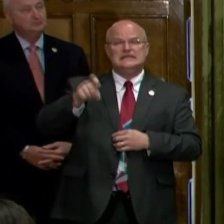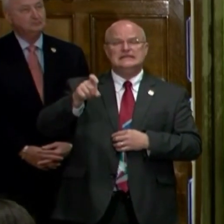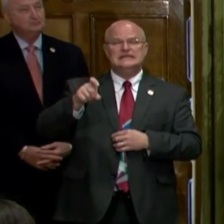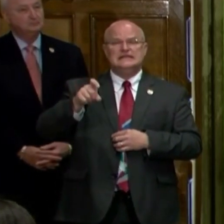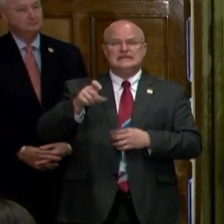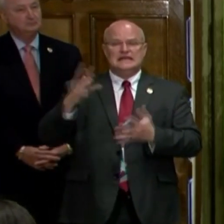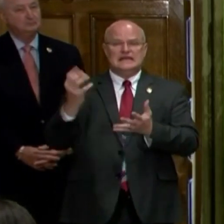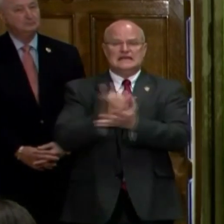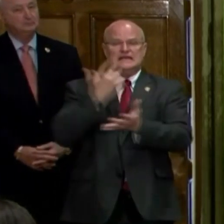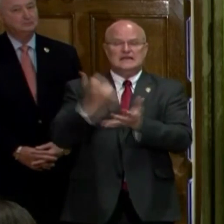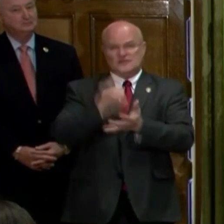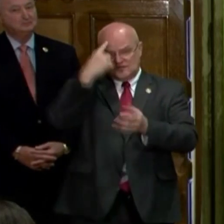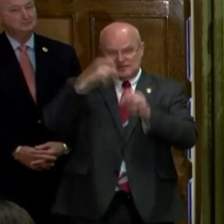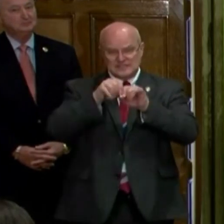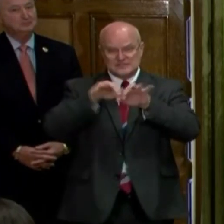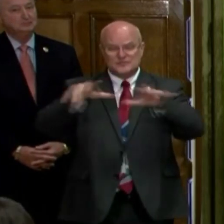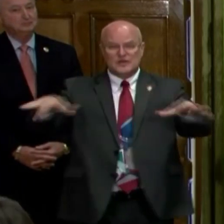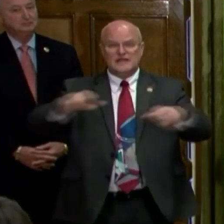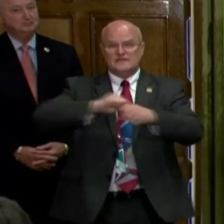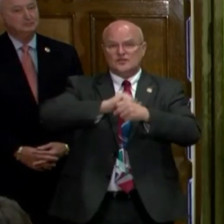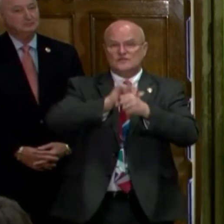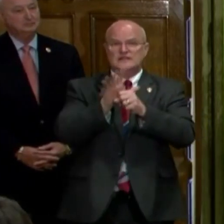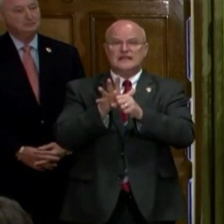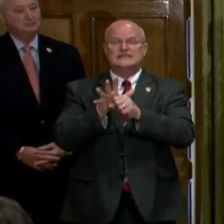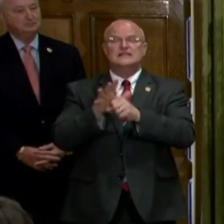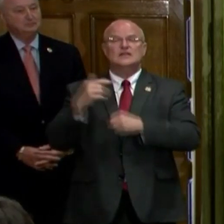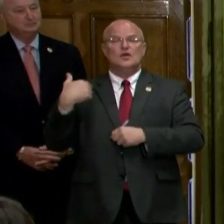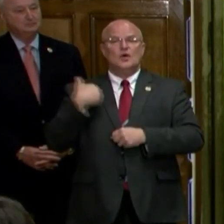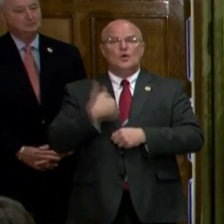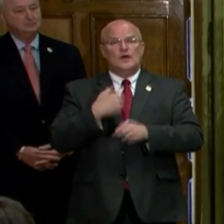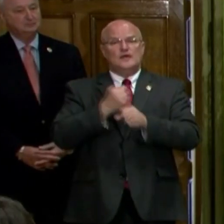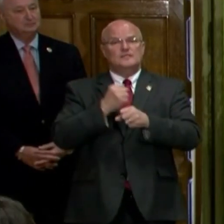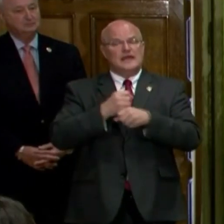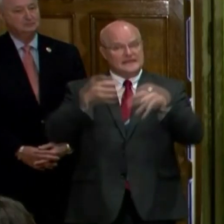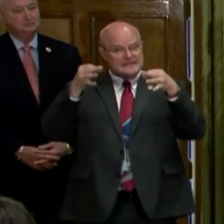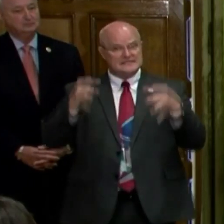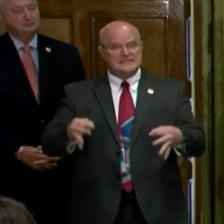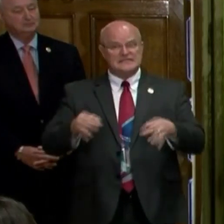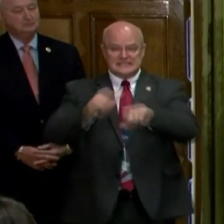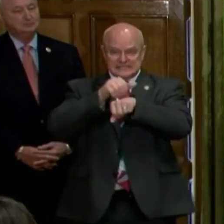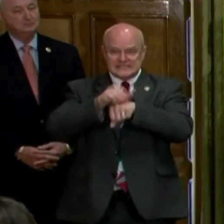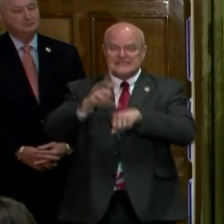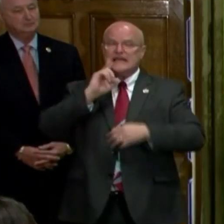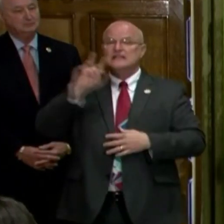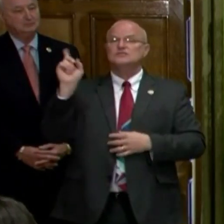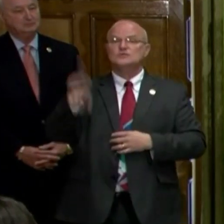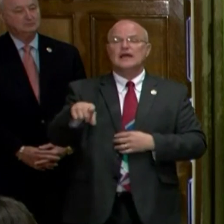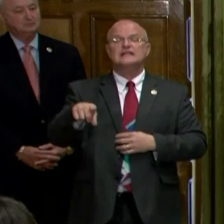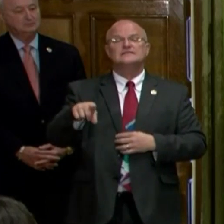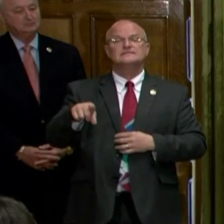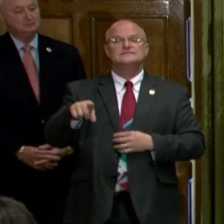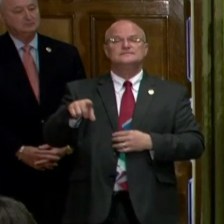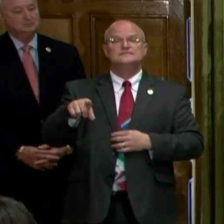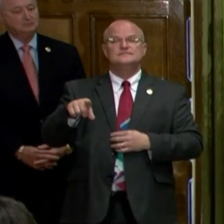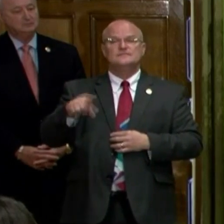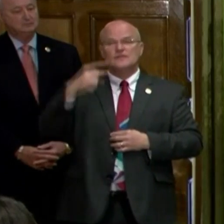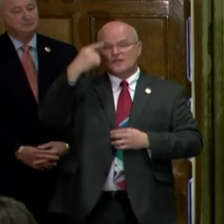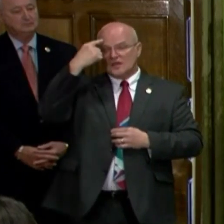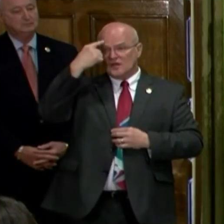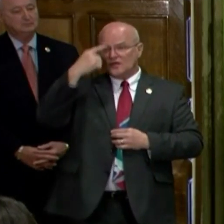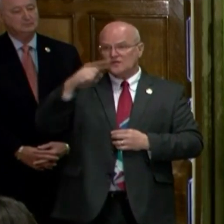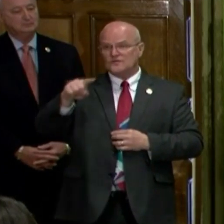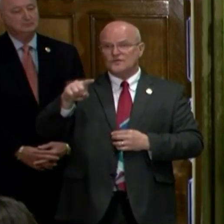decrease opportunities for the spread of COVID-19, we've made the decision to send out a directive